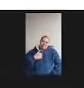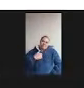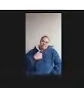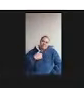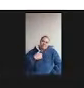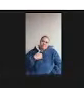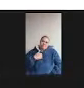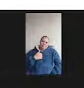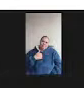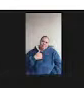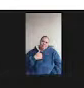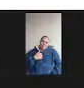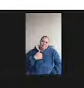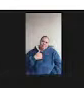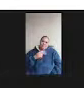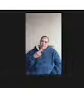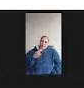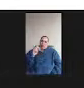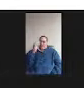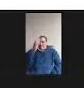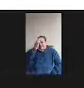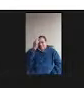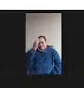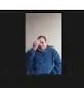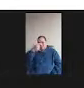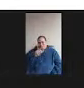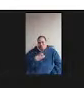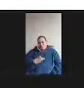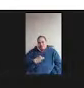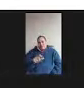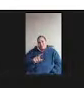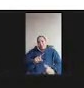Probably about 20 minutes, Chair.